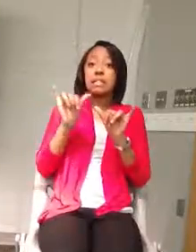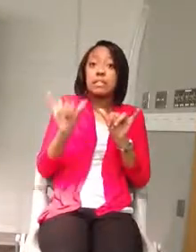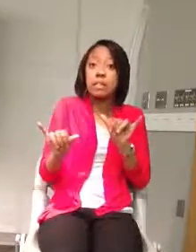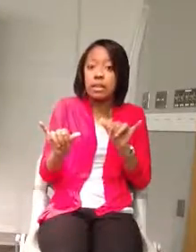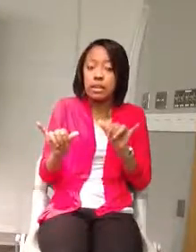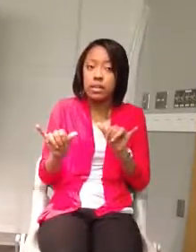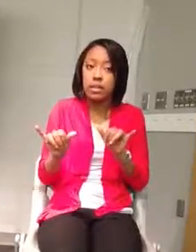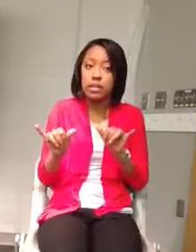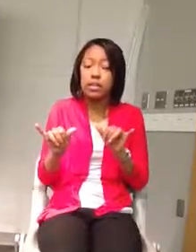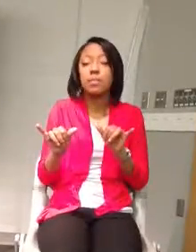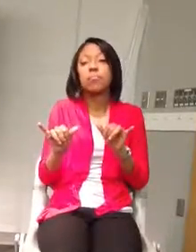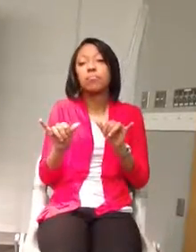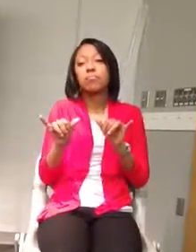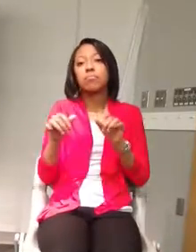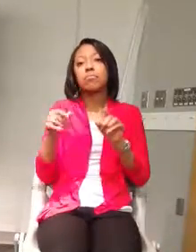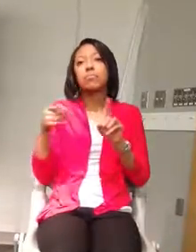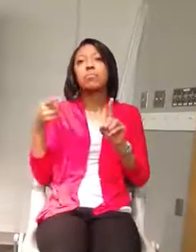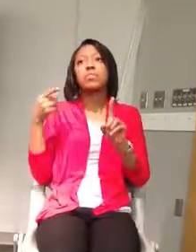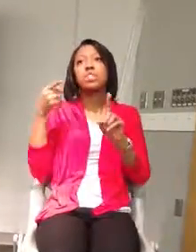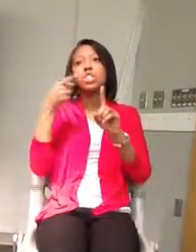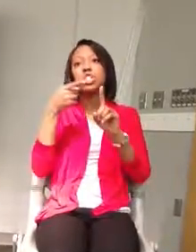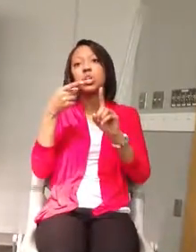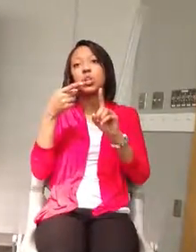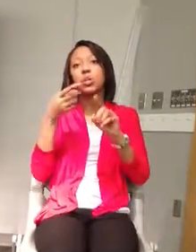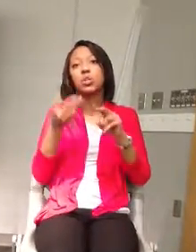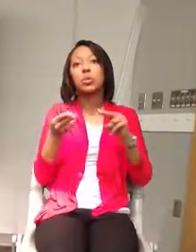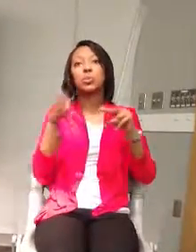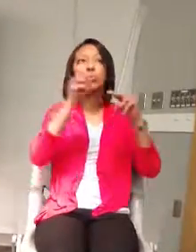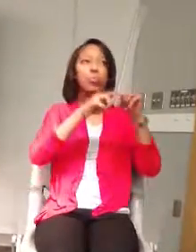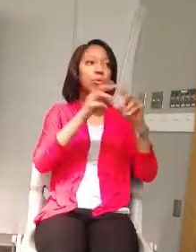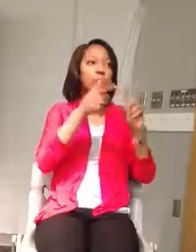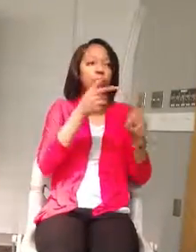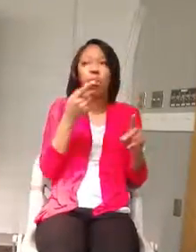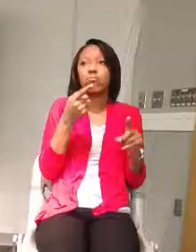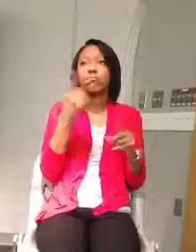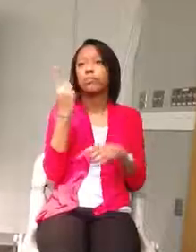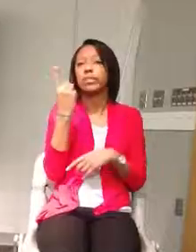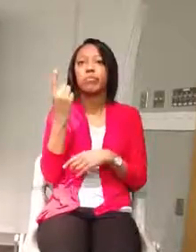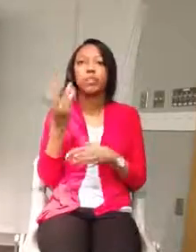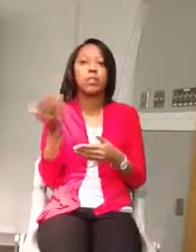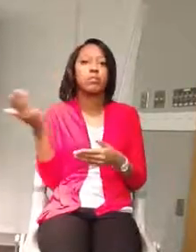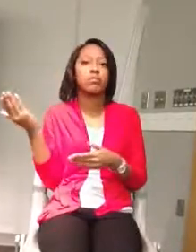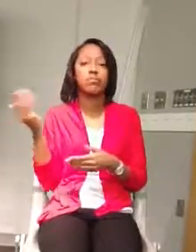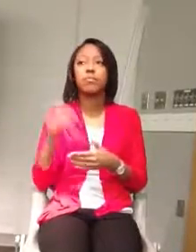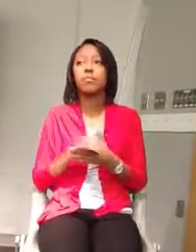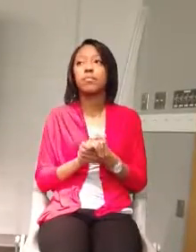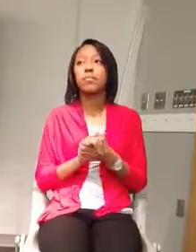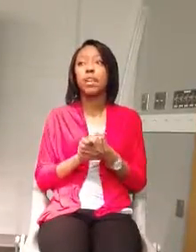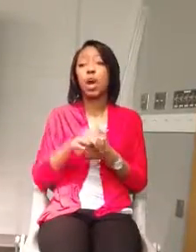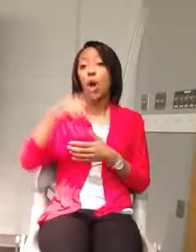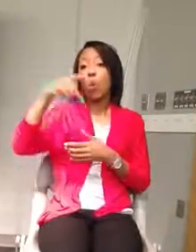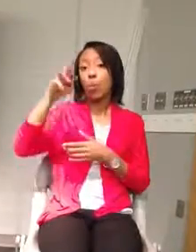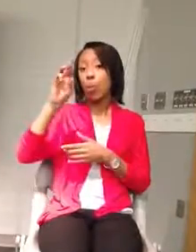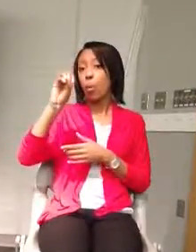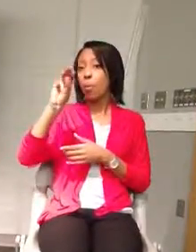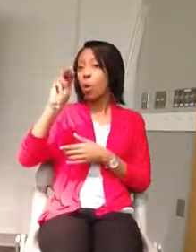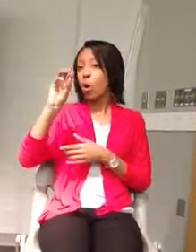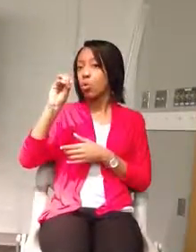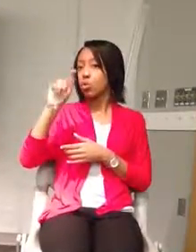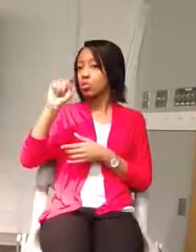at some point in the future by a specific agent. Now, promotion actually occurs when